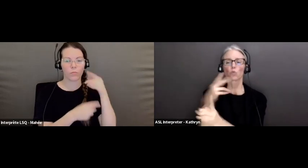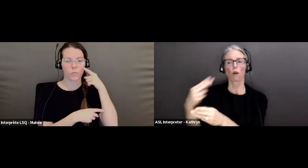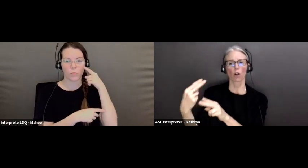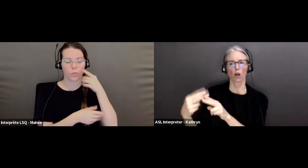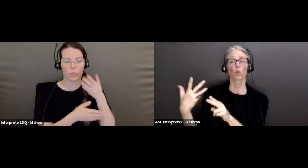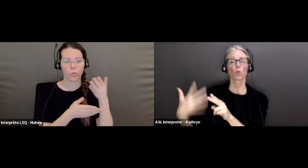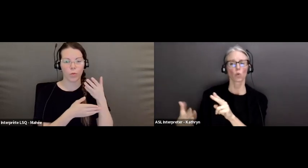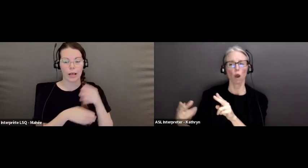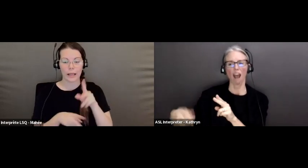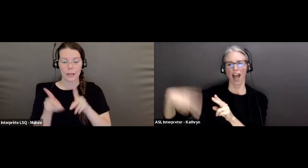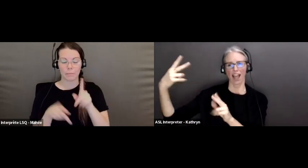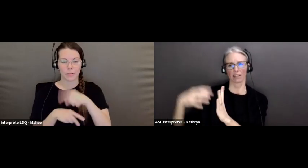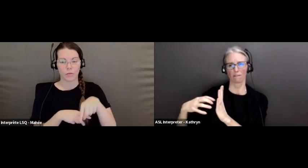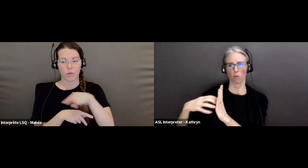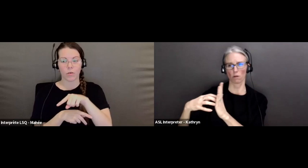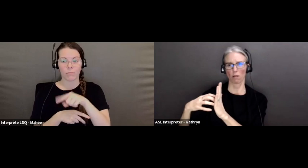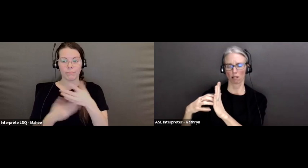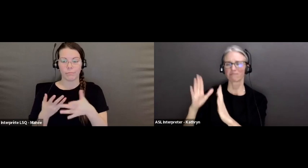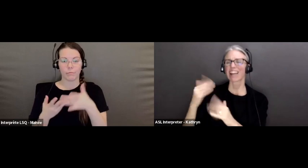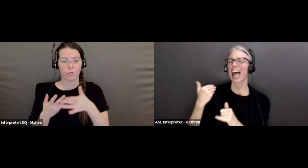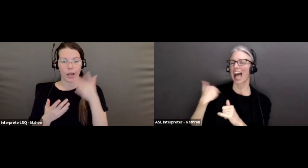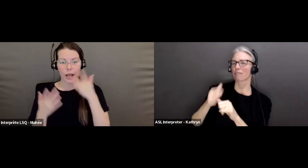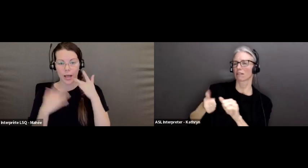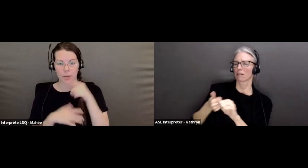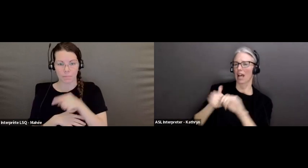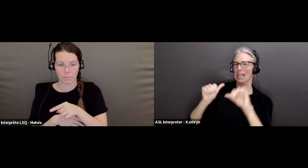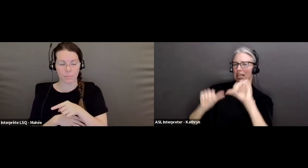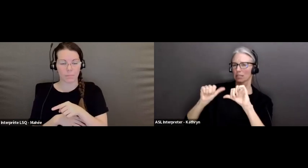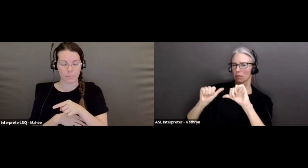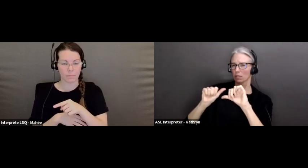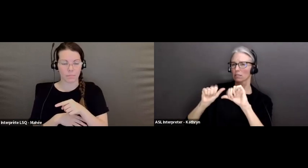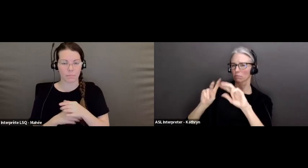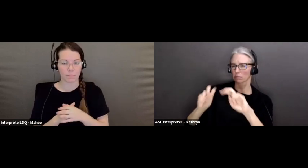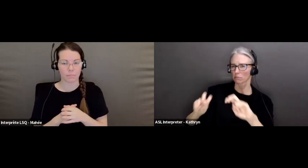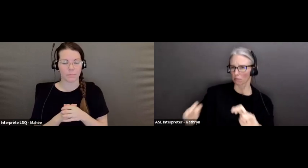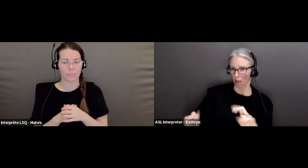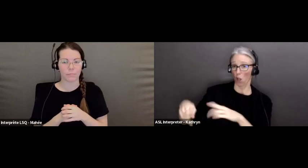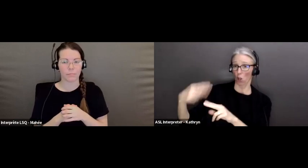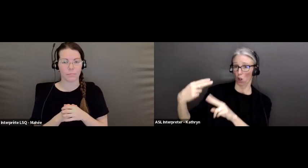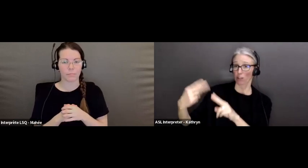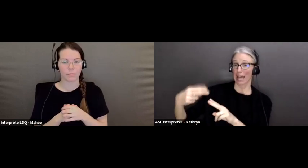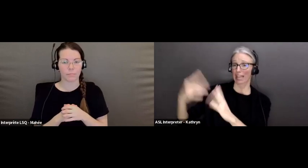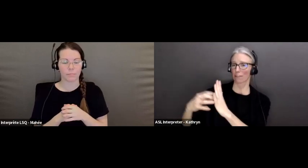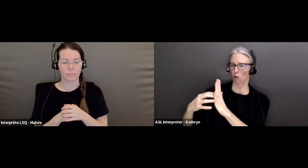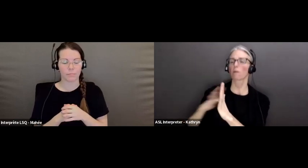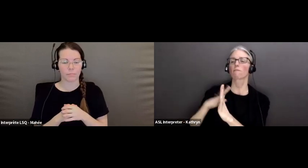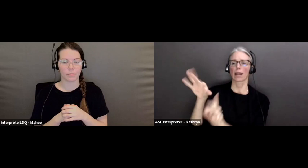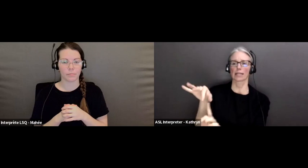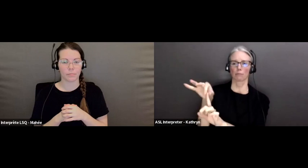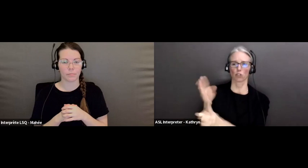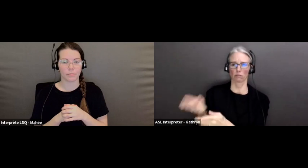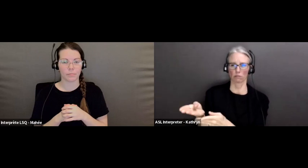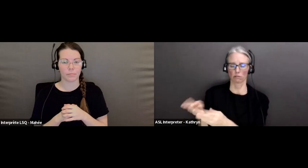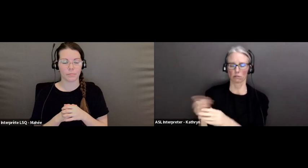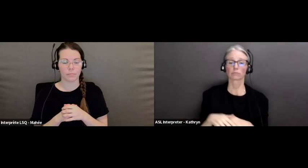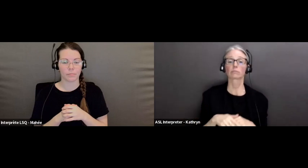under the agreed upon assessment tool. Nonetheless, we saw throughout 2020